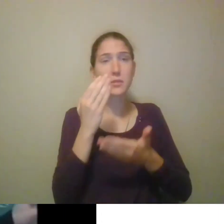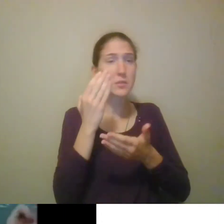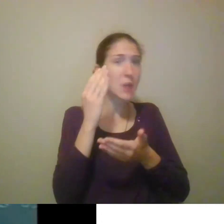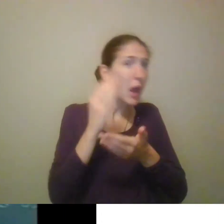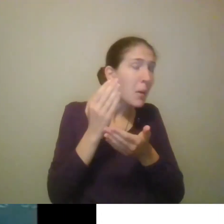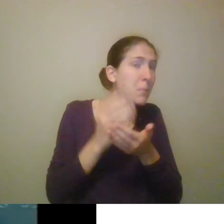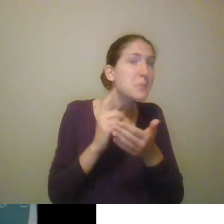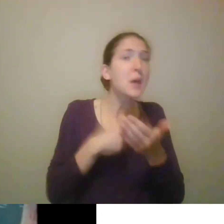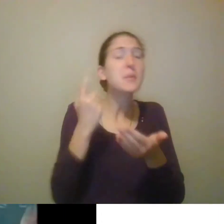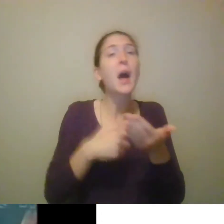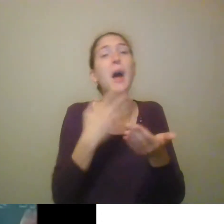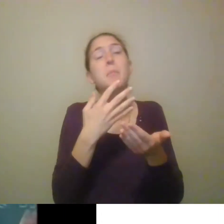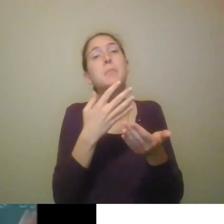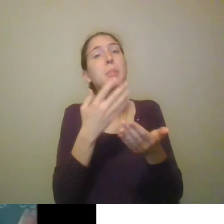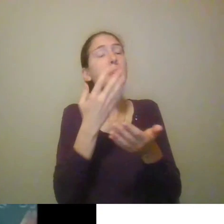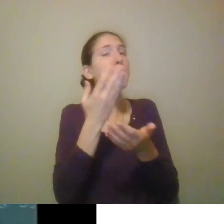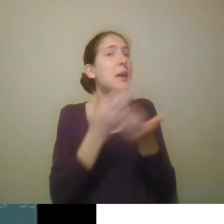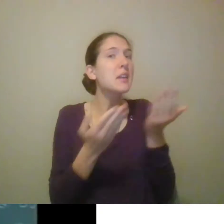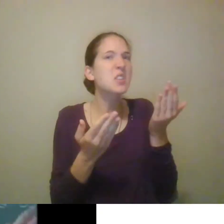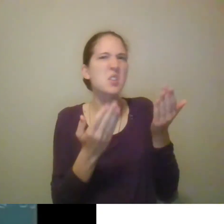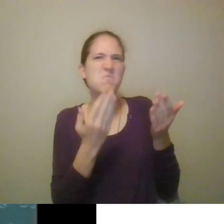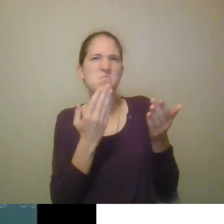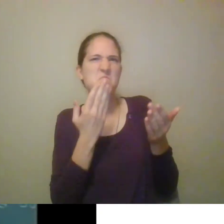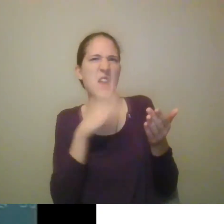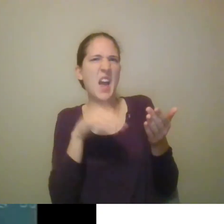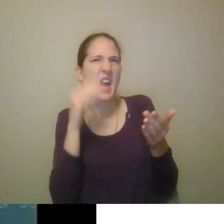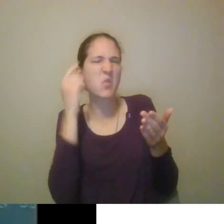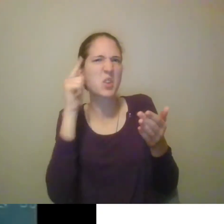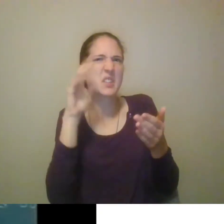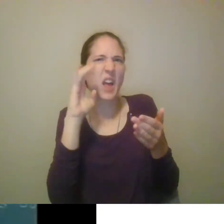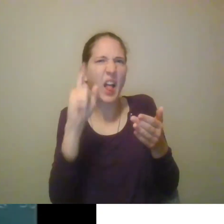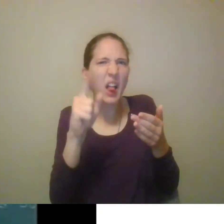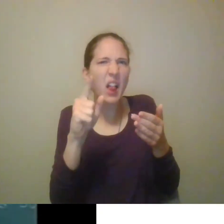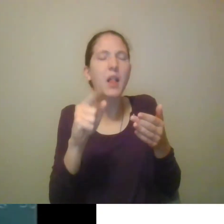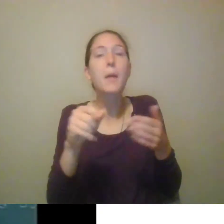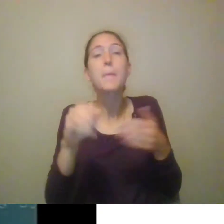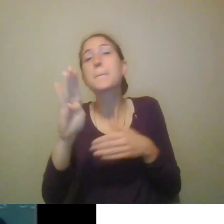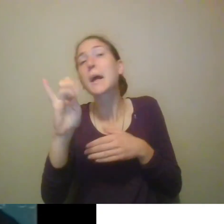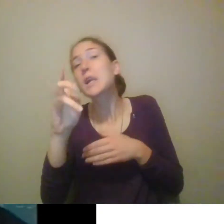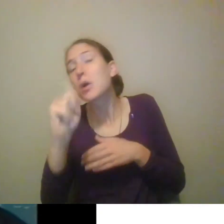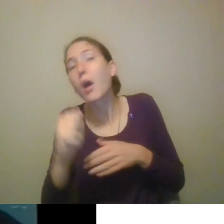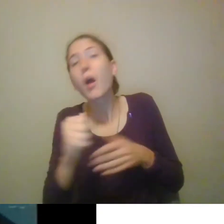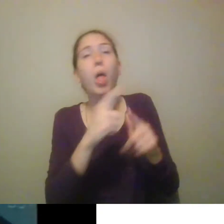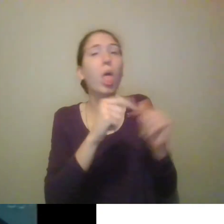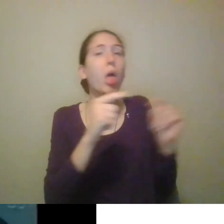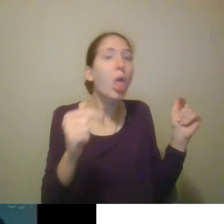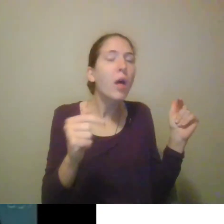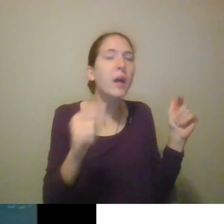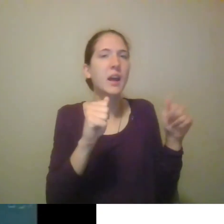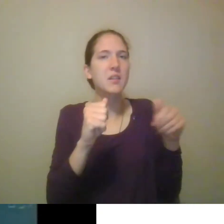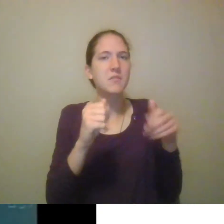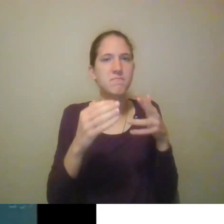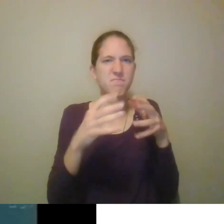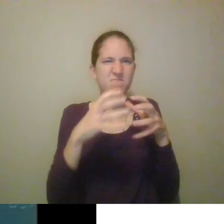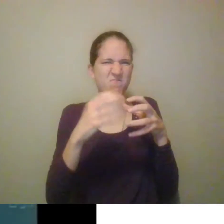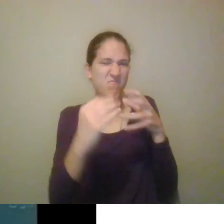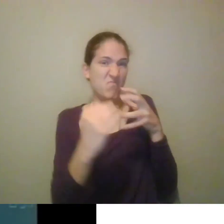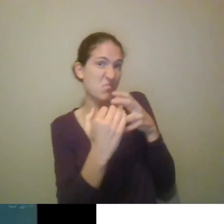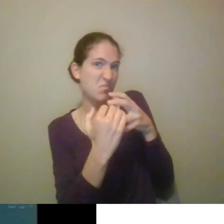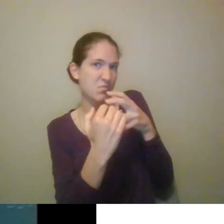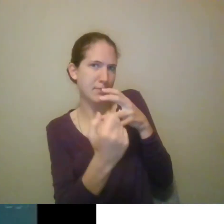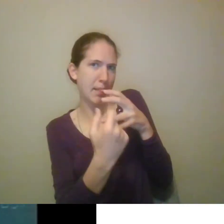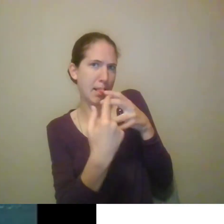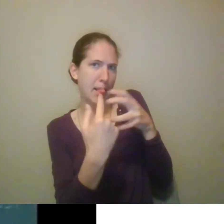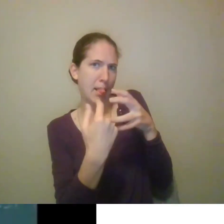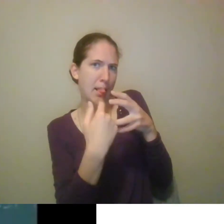for our cells can get in. And that's where we get the problems, where we get disease. All right, so there are those